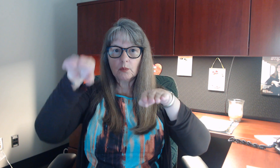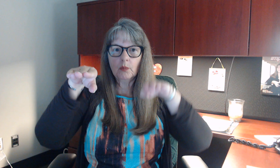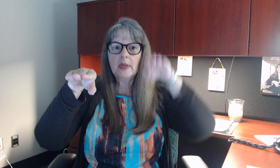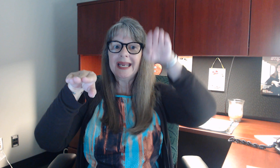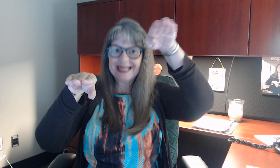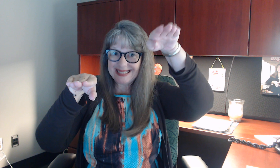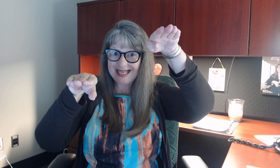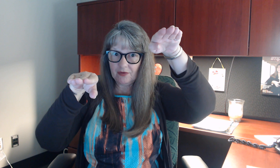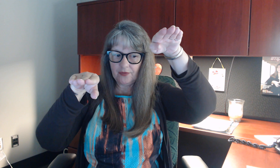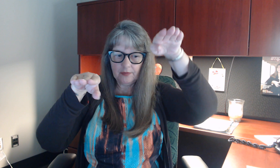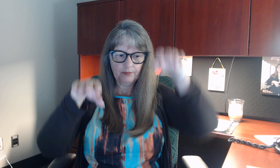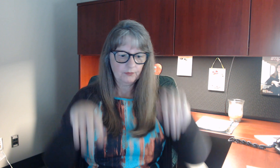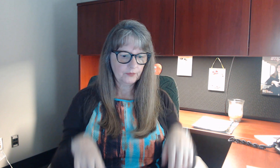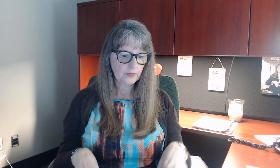in itself.